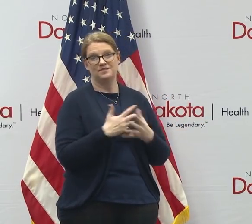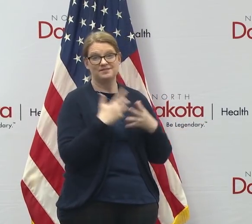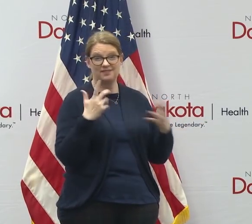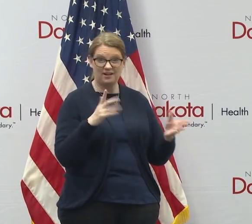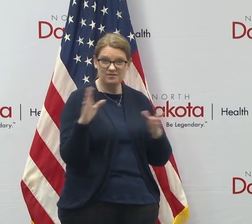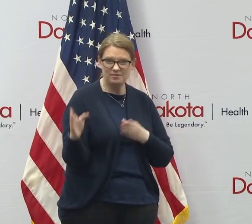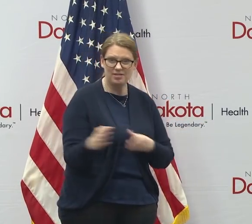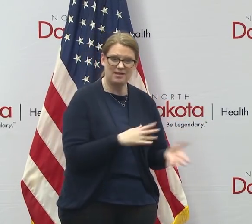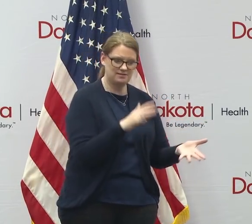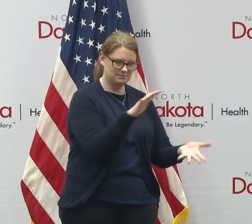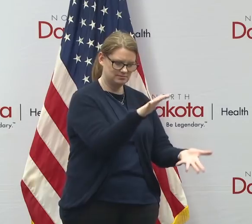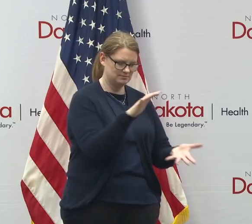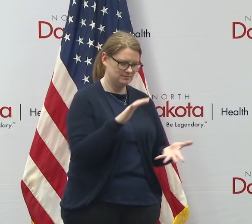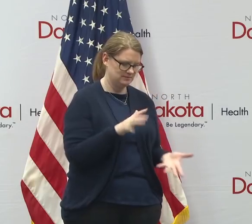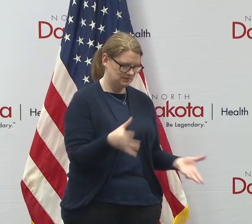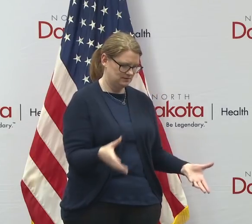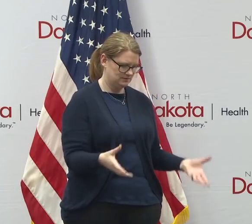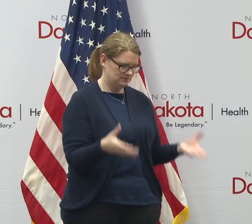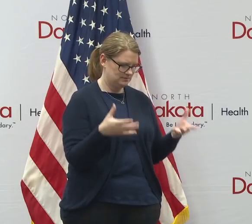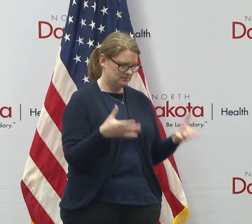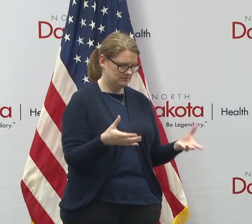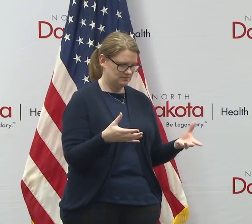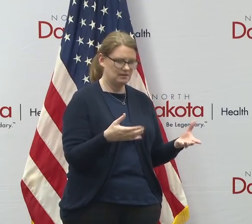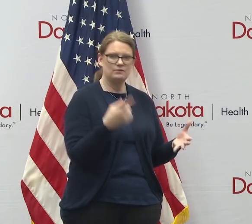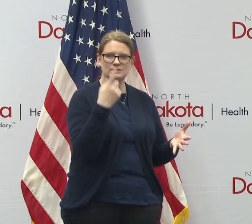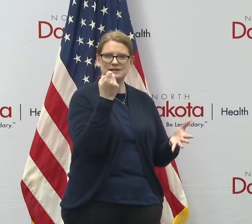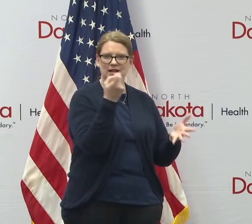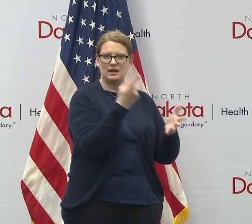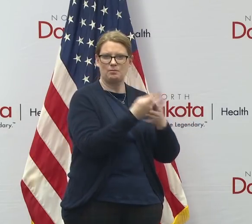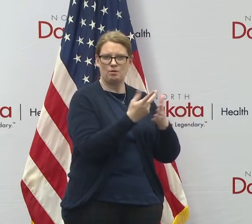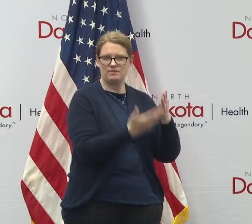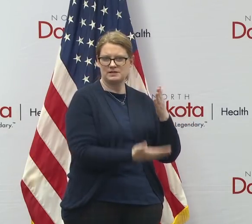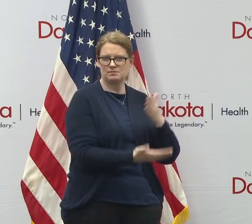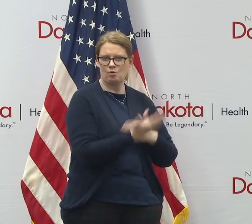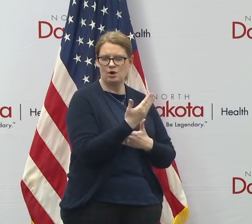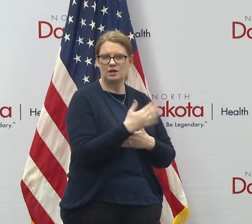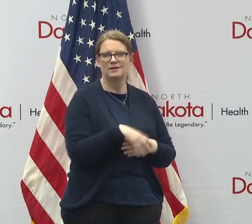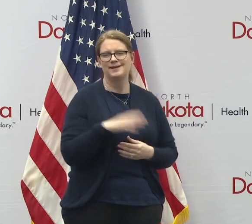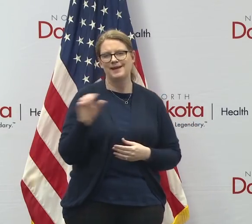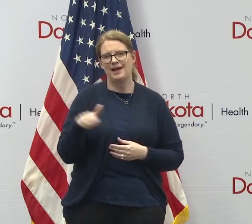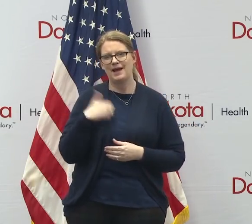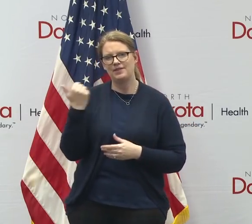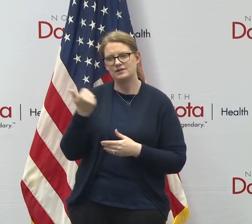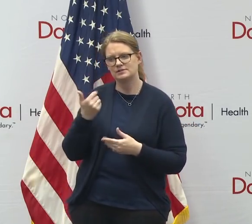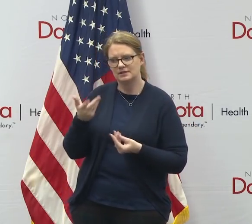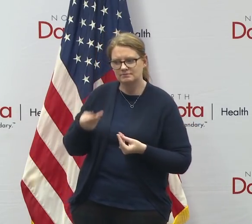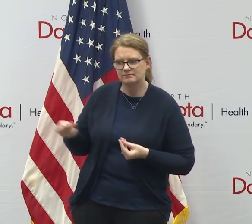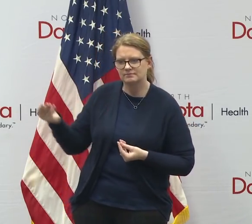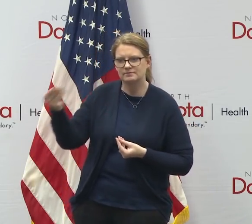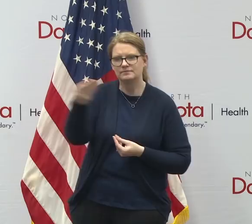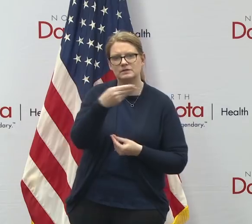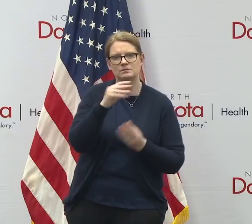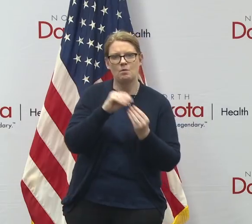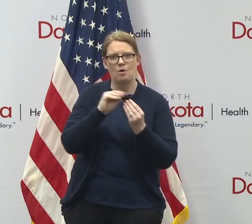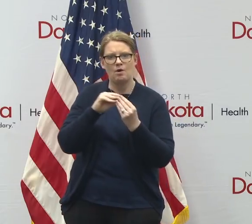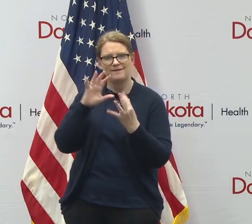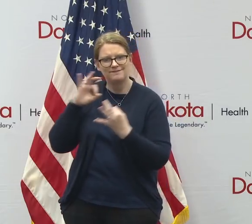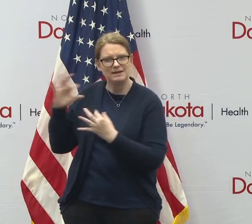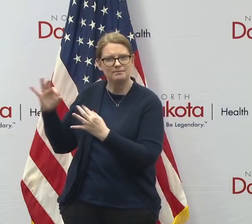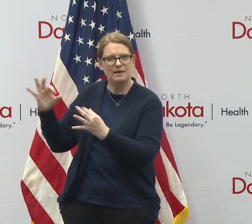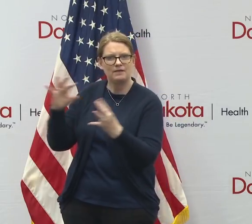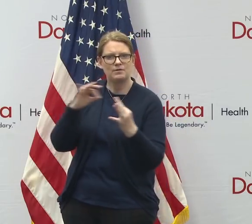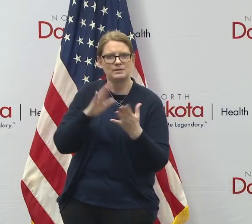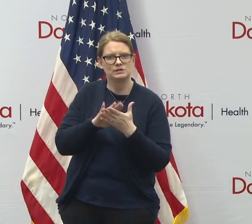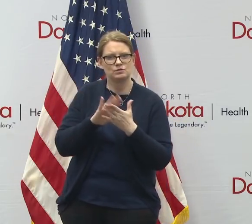come in. First batch, I think, was getting approved this morning. Others are getting recirculated for more input from the school districts,